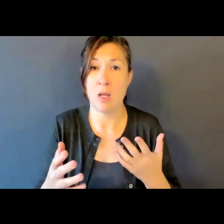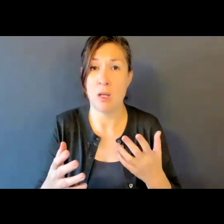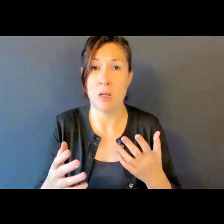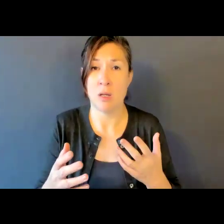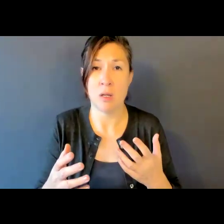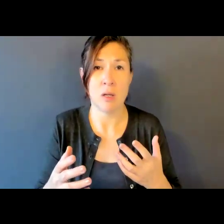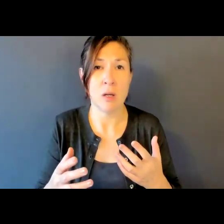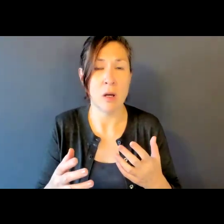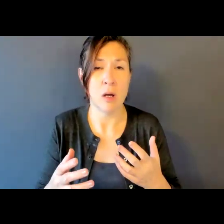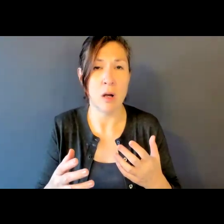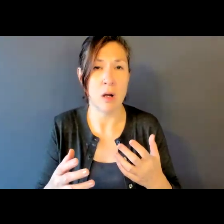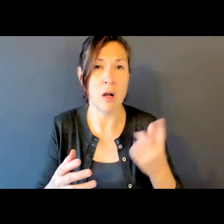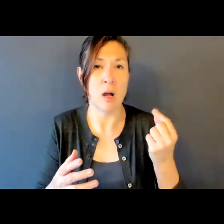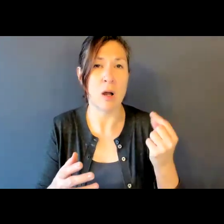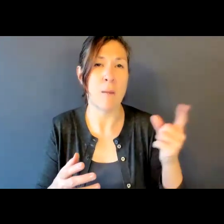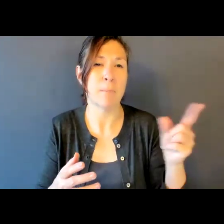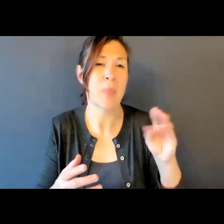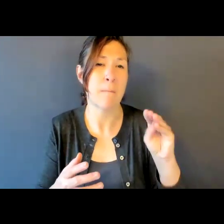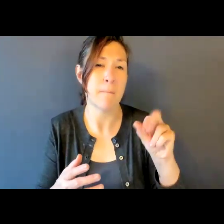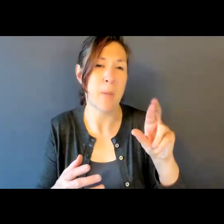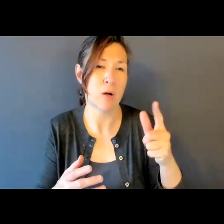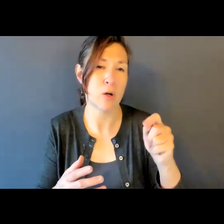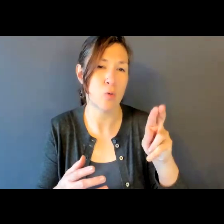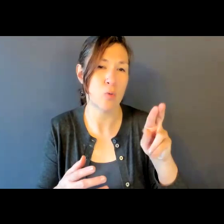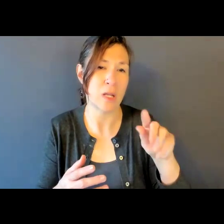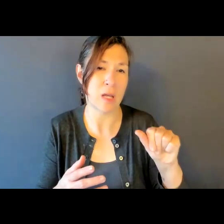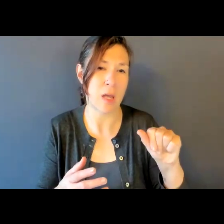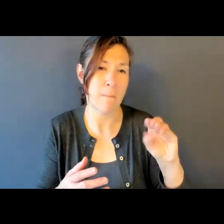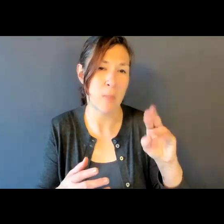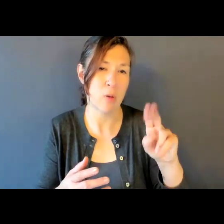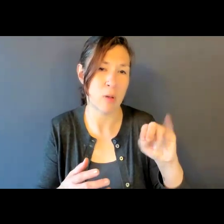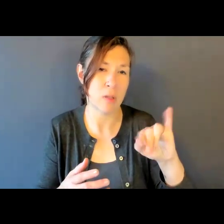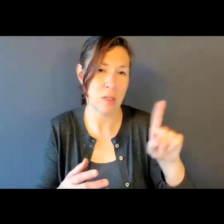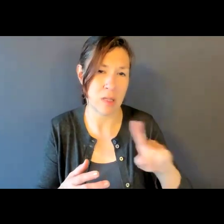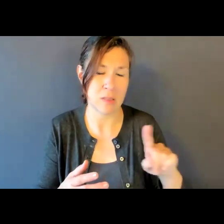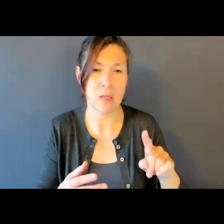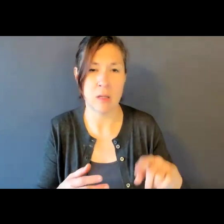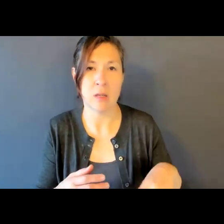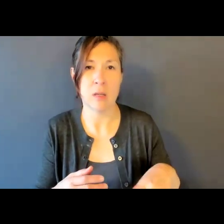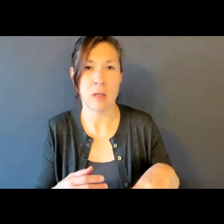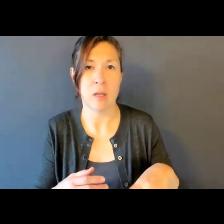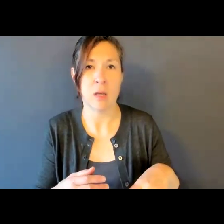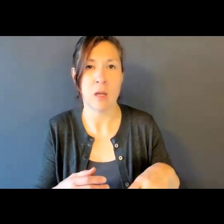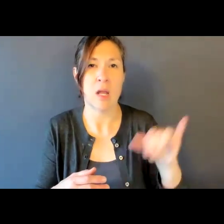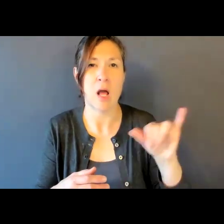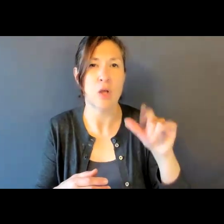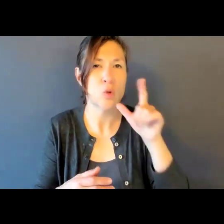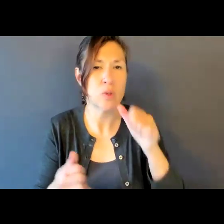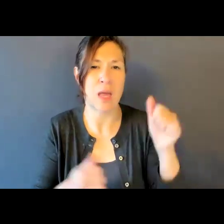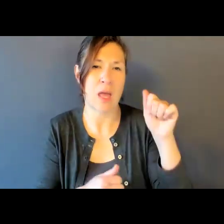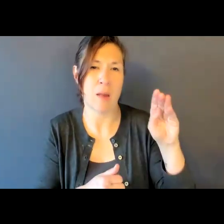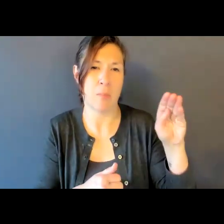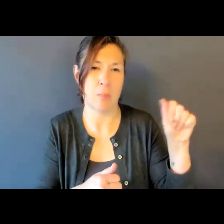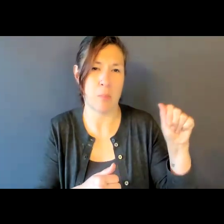Margarita Muniz, Danya Vasquez, who's here, as well as Ben Halfett, who's the head of data. And I think it's